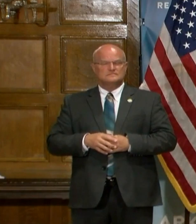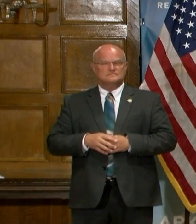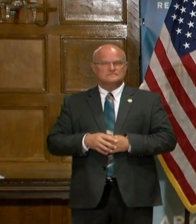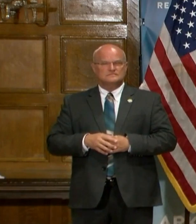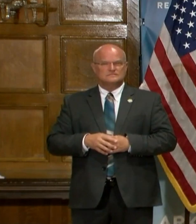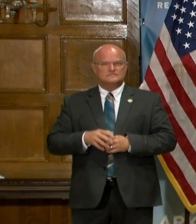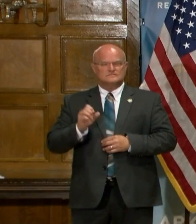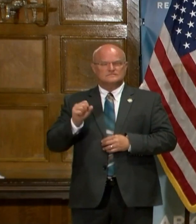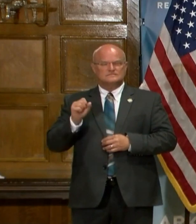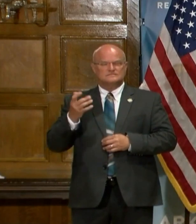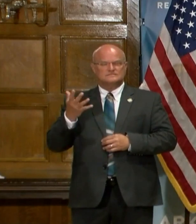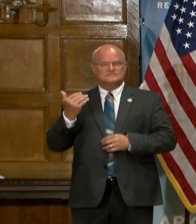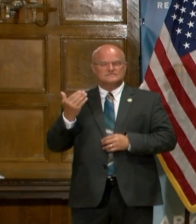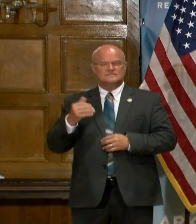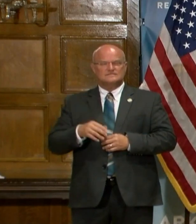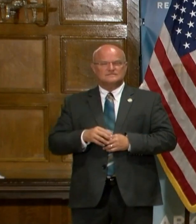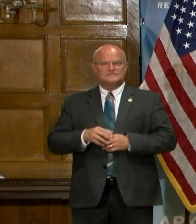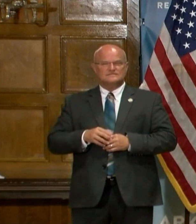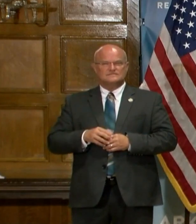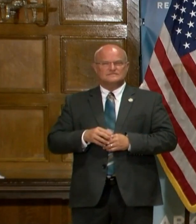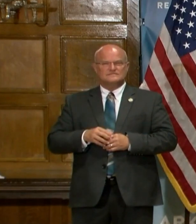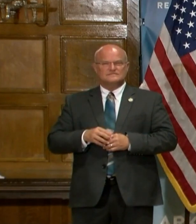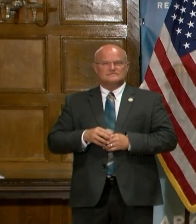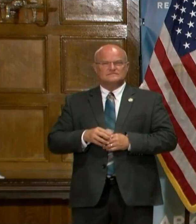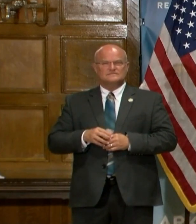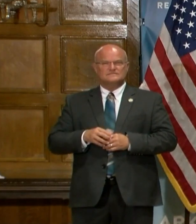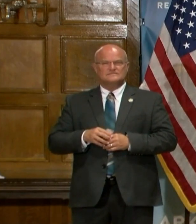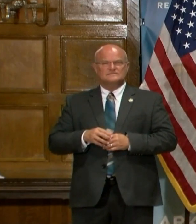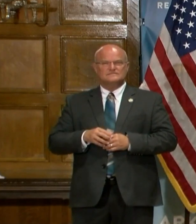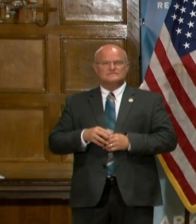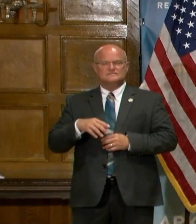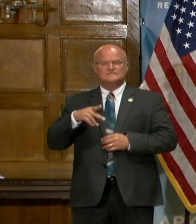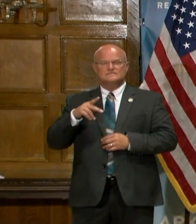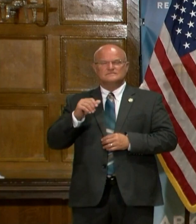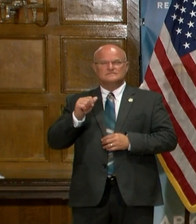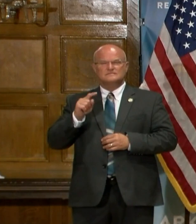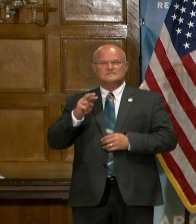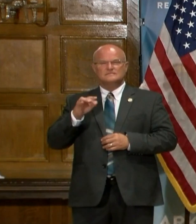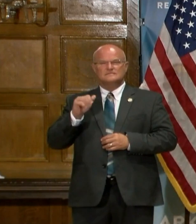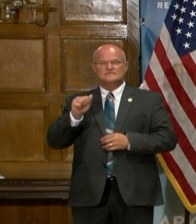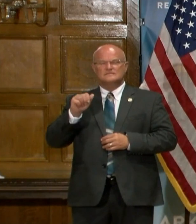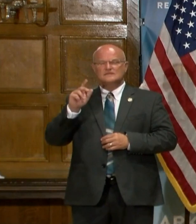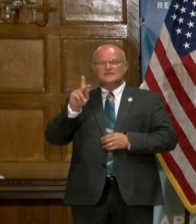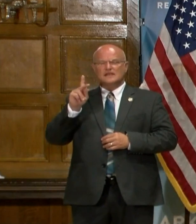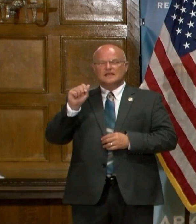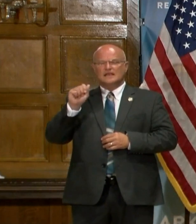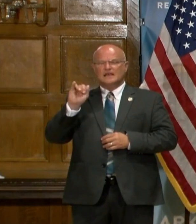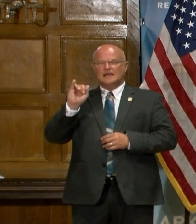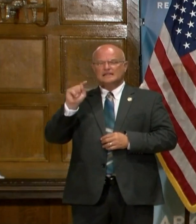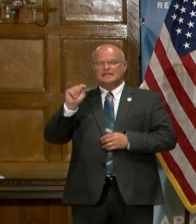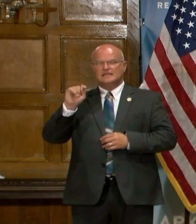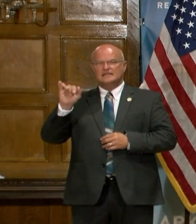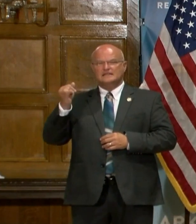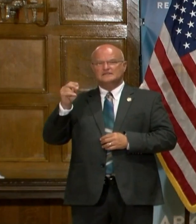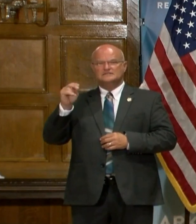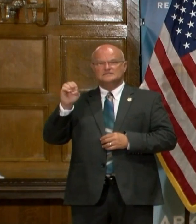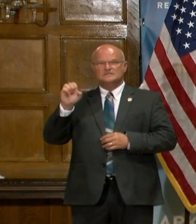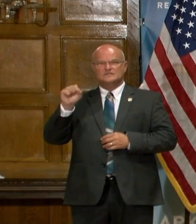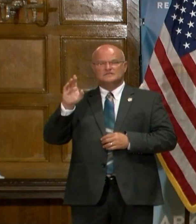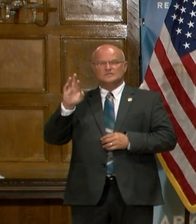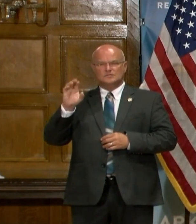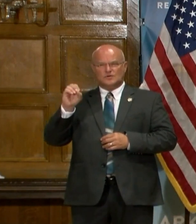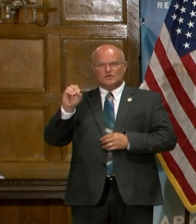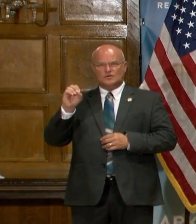Hello? Yes, we can hear you. Yes, this is Patricia Davis with KAIT in Jonesboro. On May